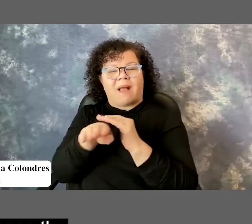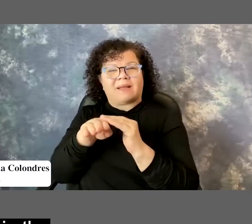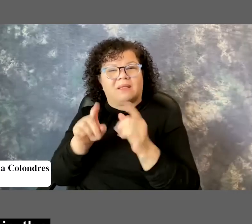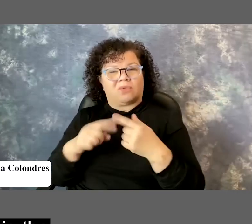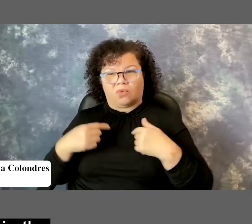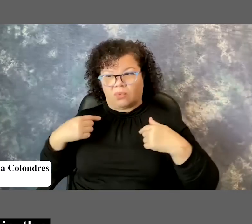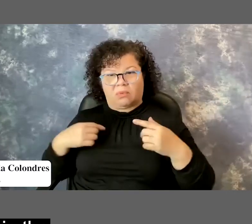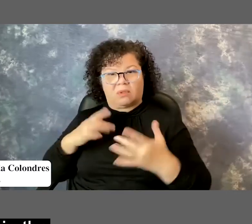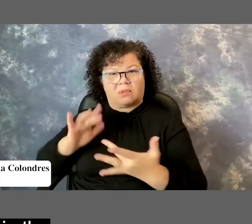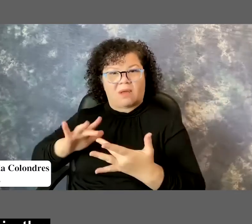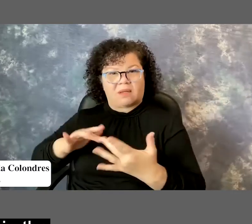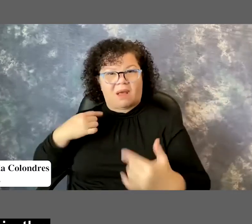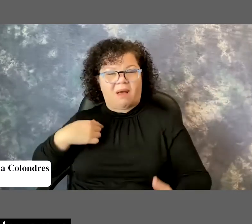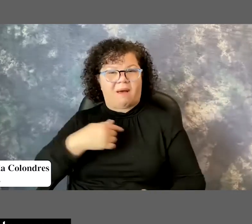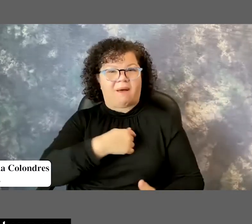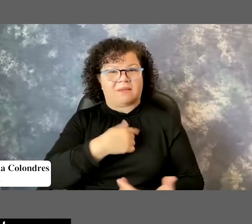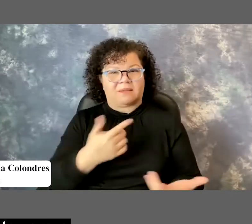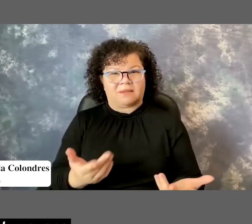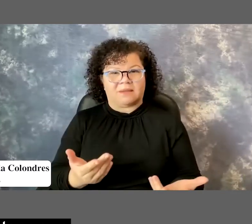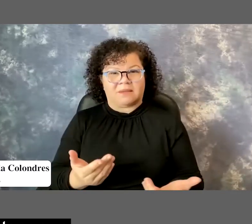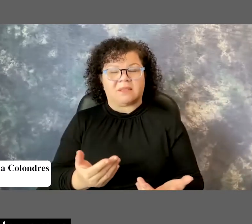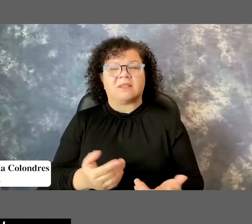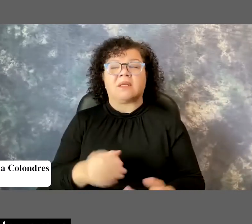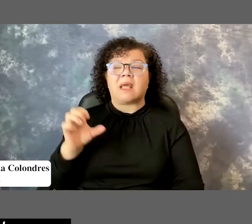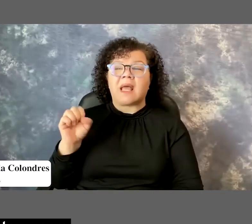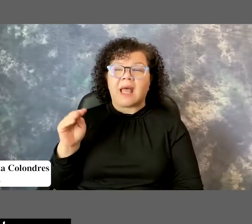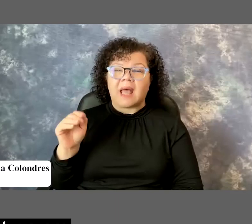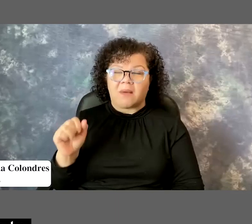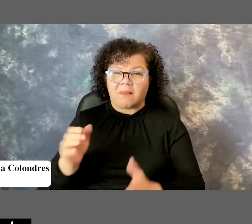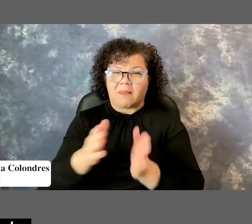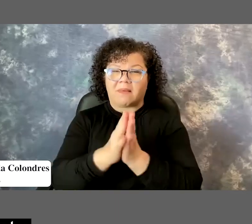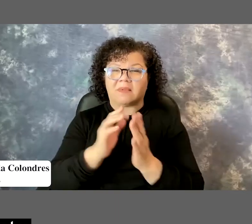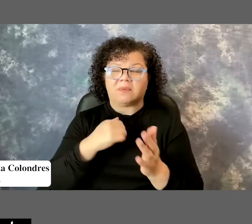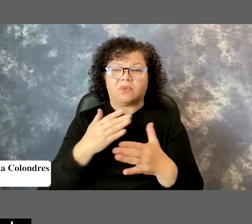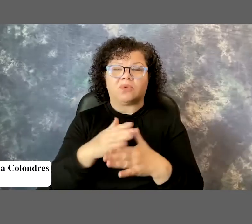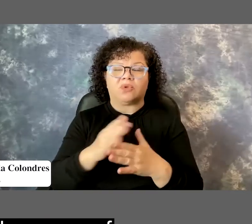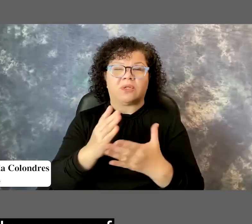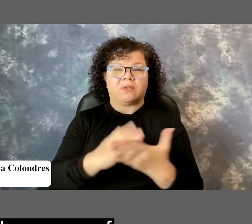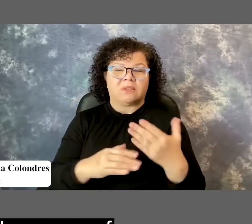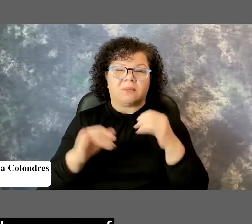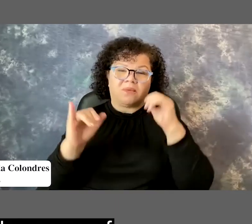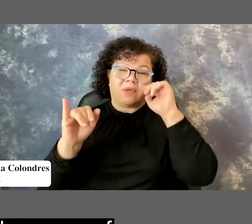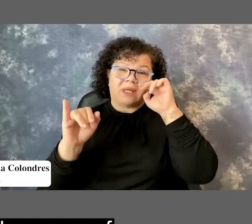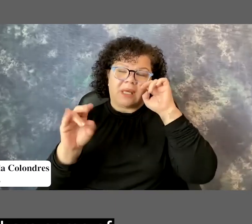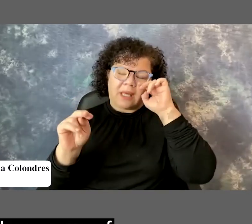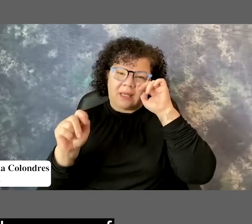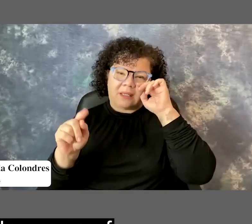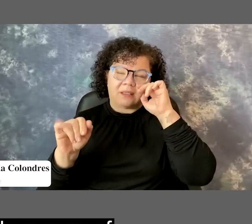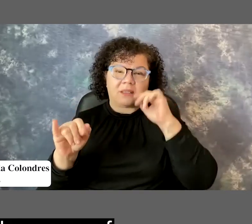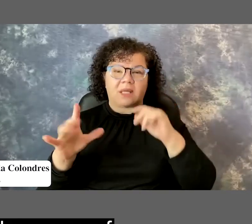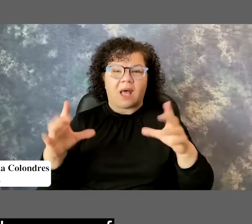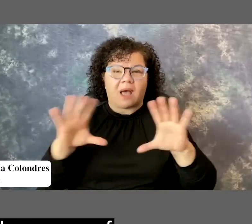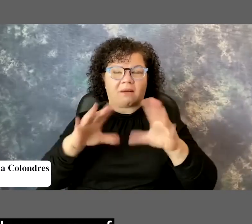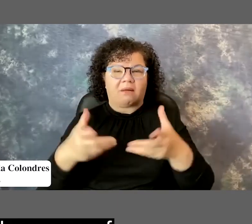that we are accountable to. Emma asked me to share some of Inatai's collective and initial responses